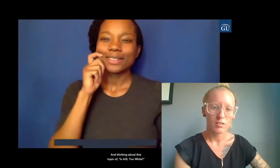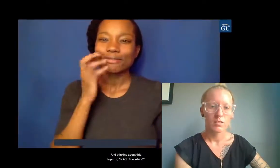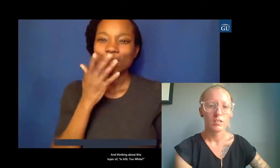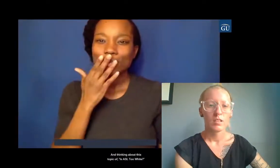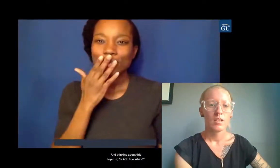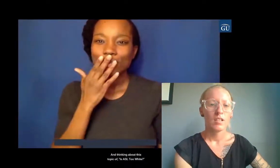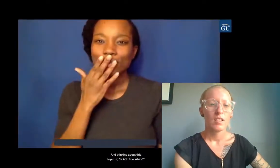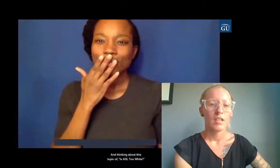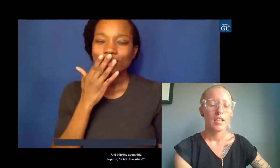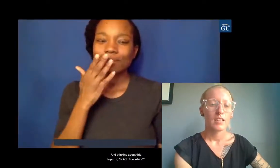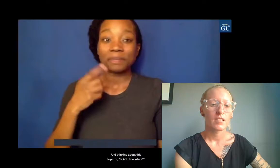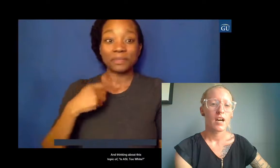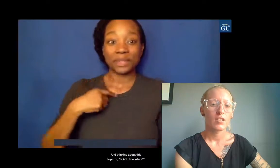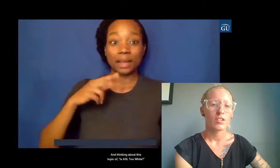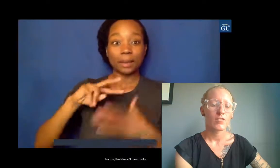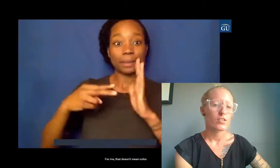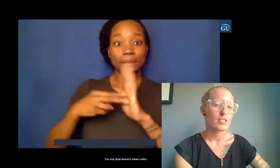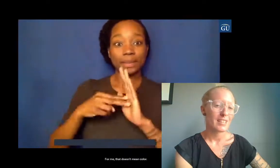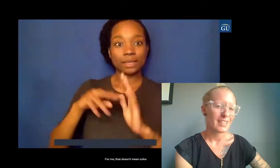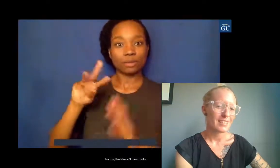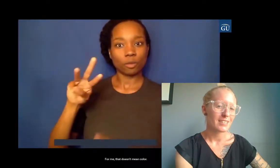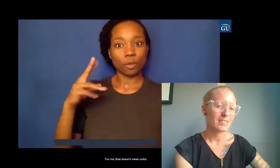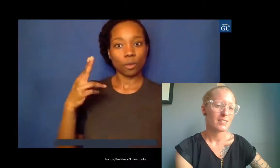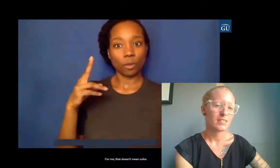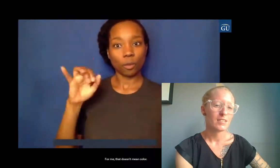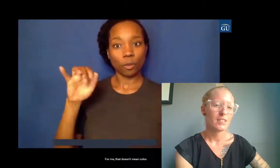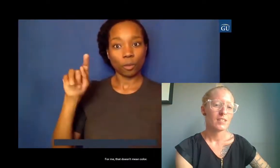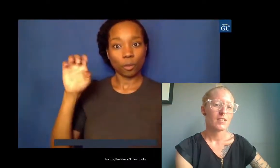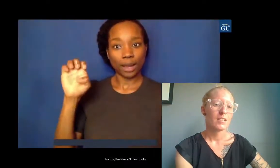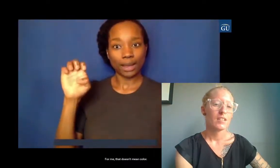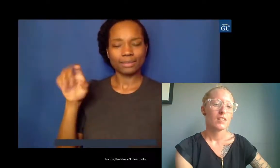person, and the color of your skin,